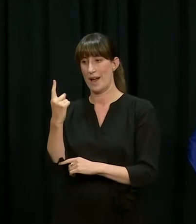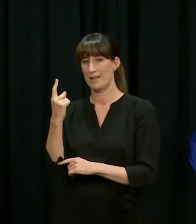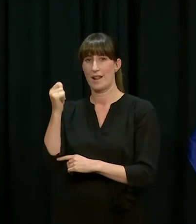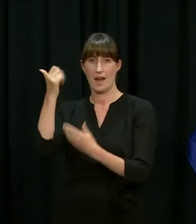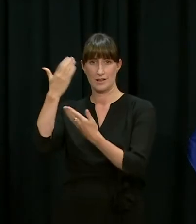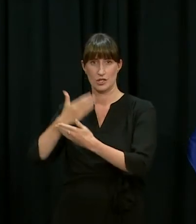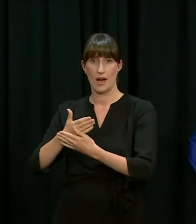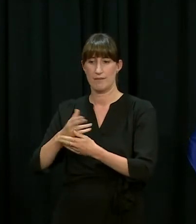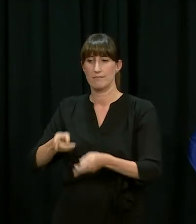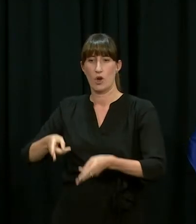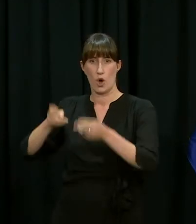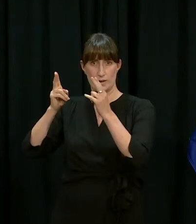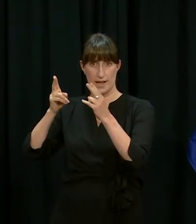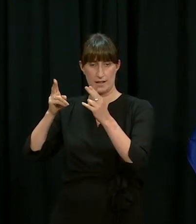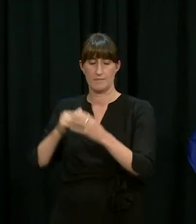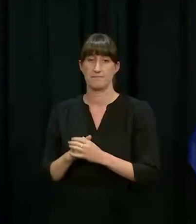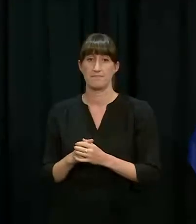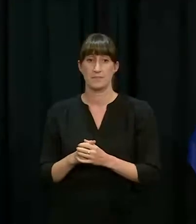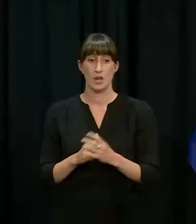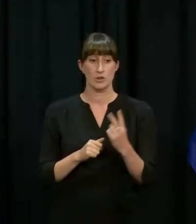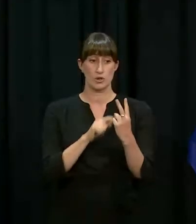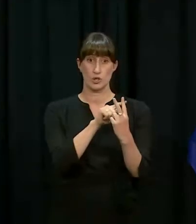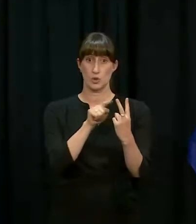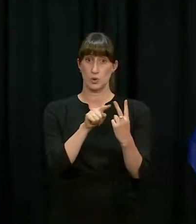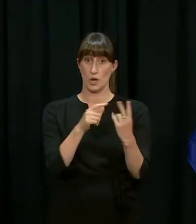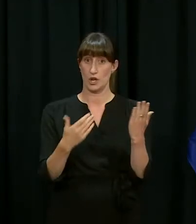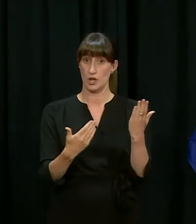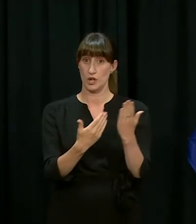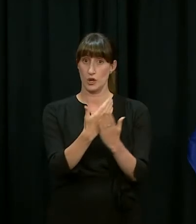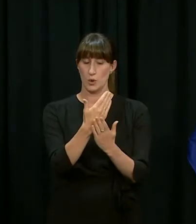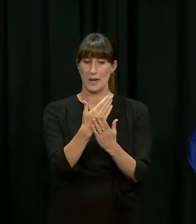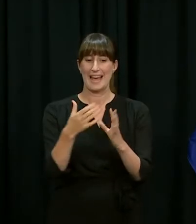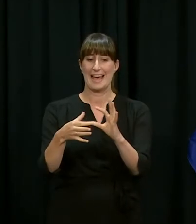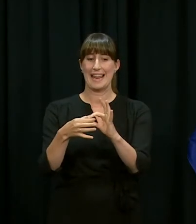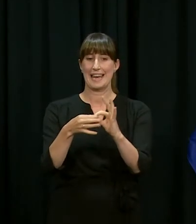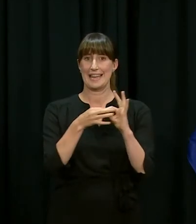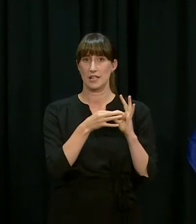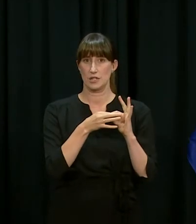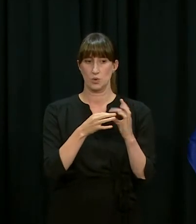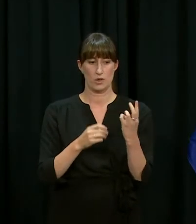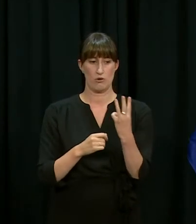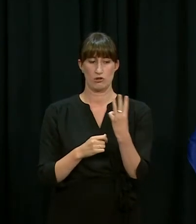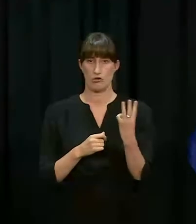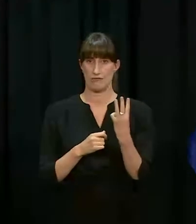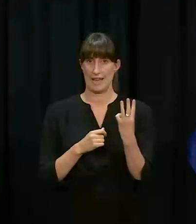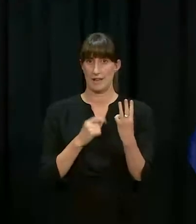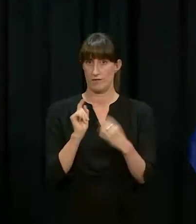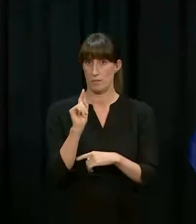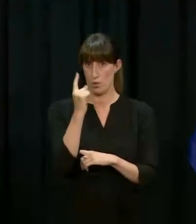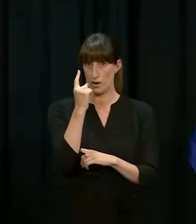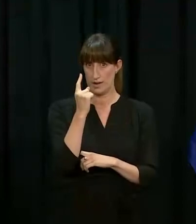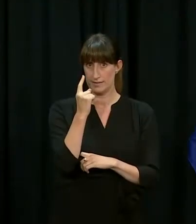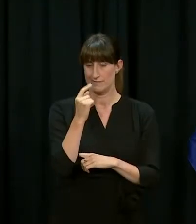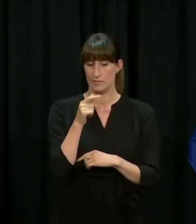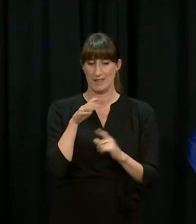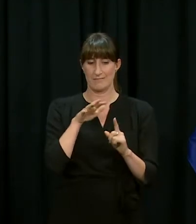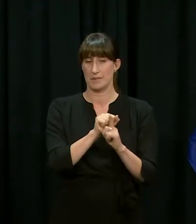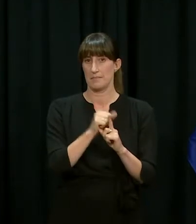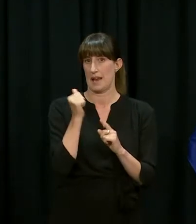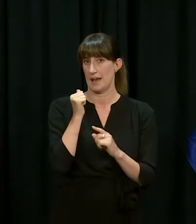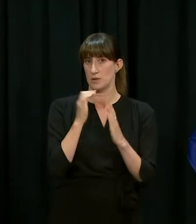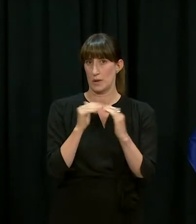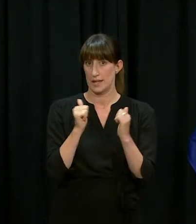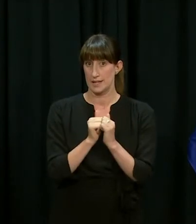So both of those new cases are linked to our existing cases that we identified over the weekend. In